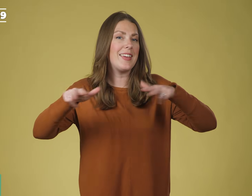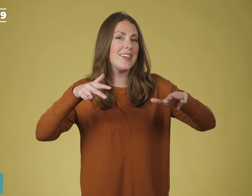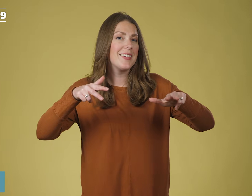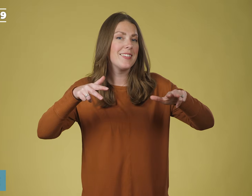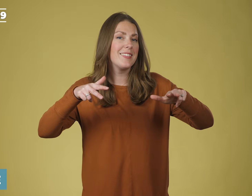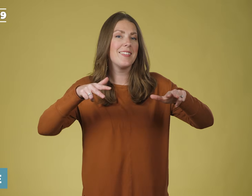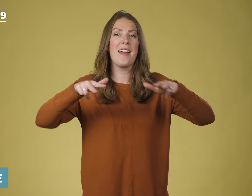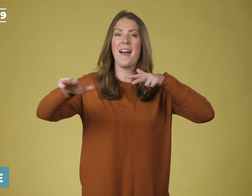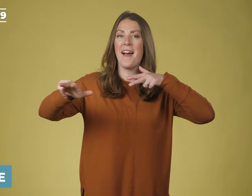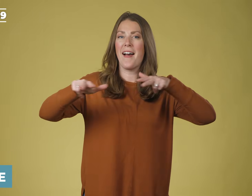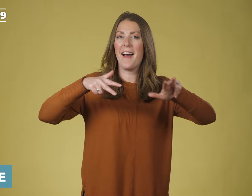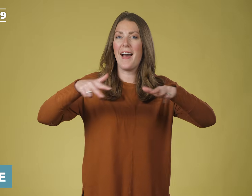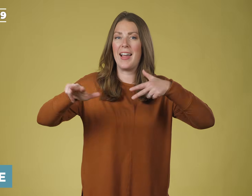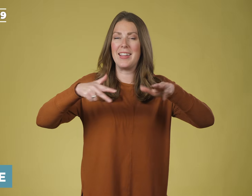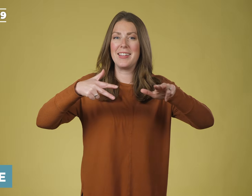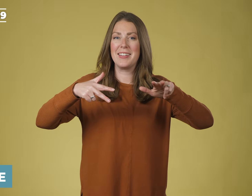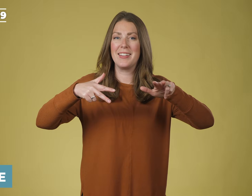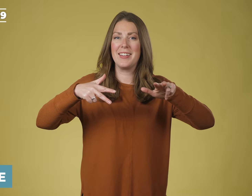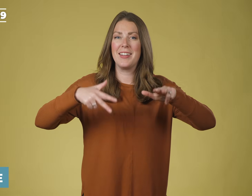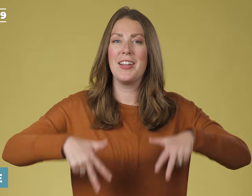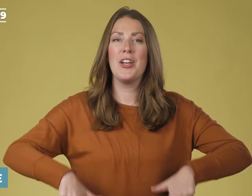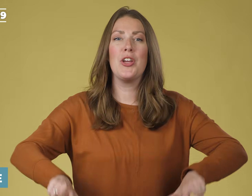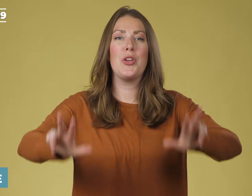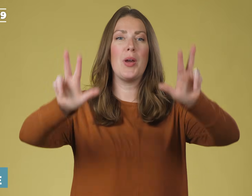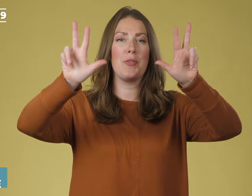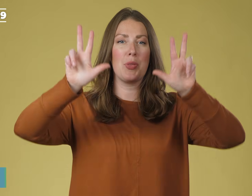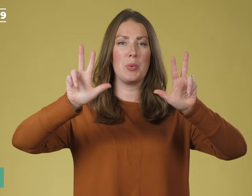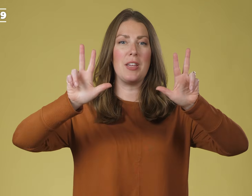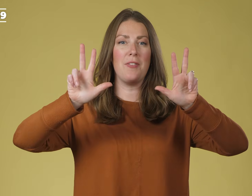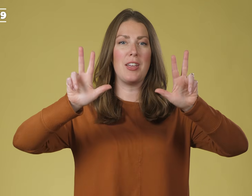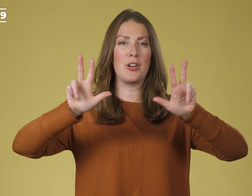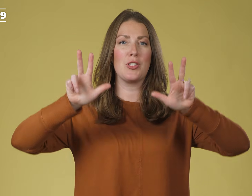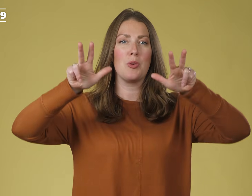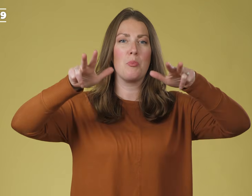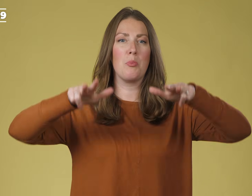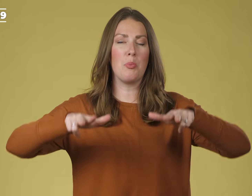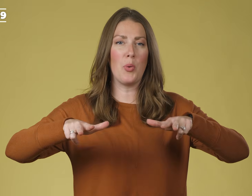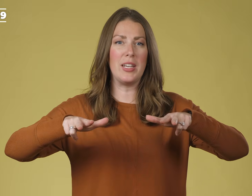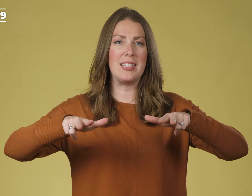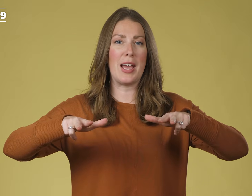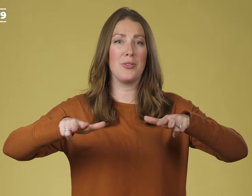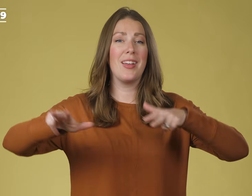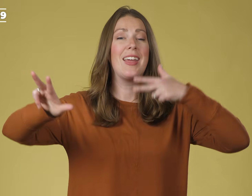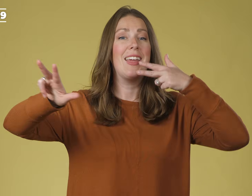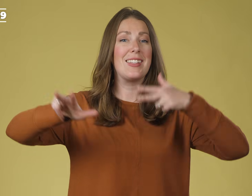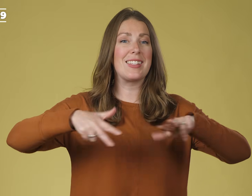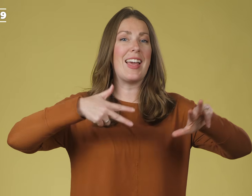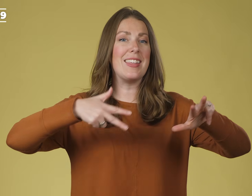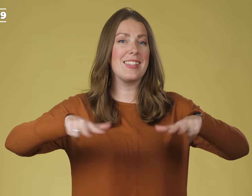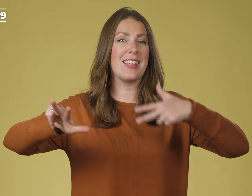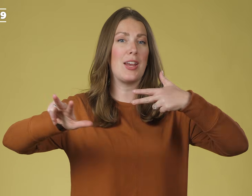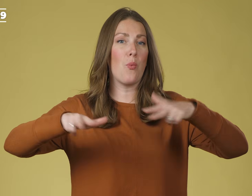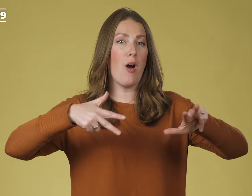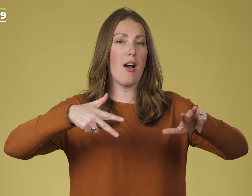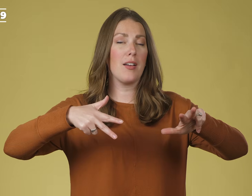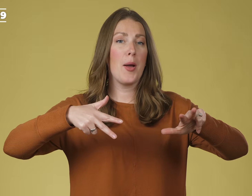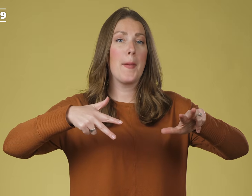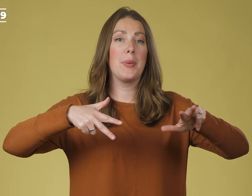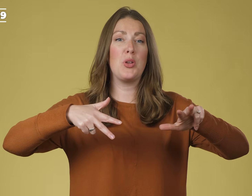Hike, hike. You have 3 fingers pointed down. It's like the sign walk, but you